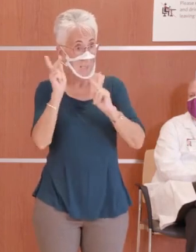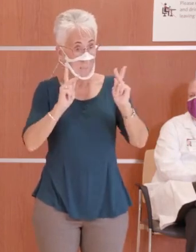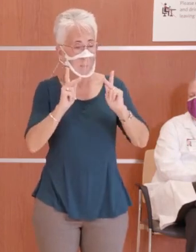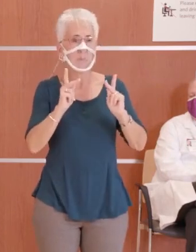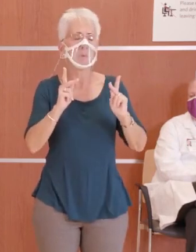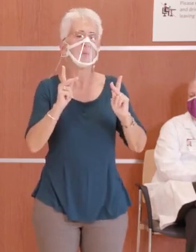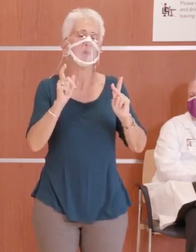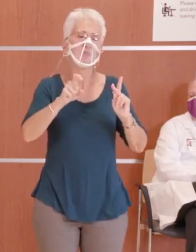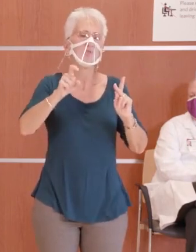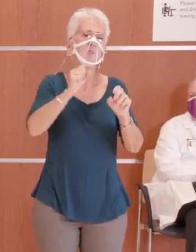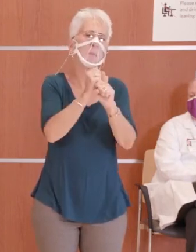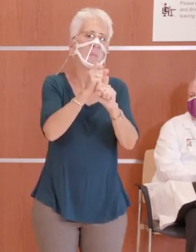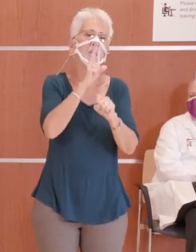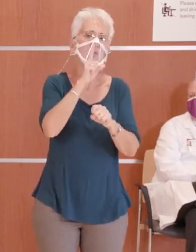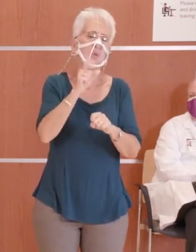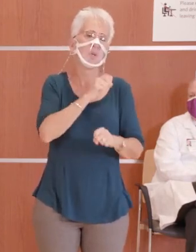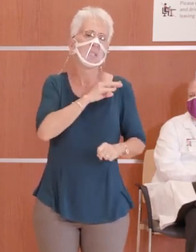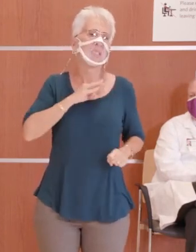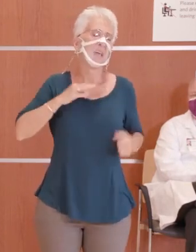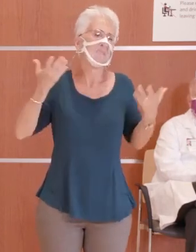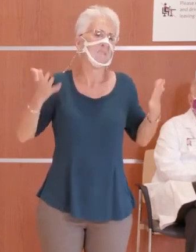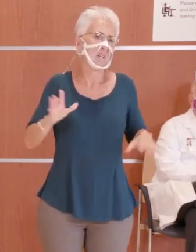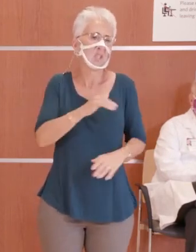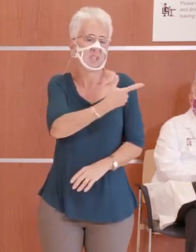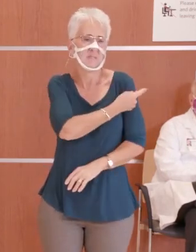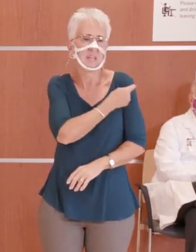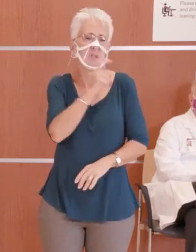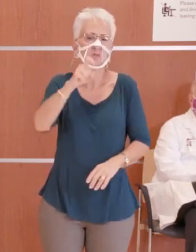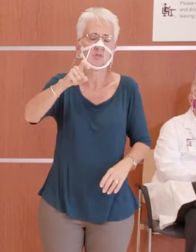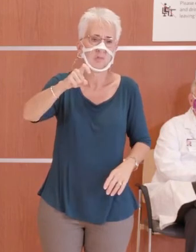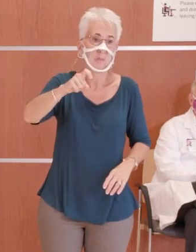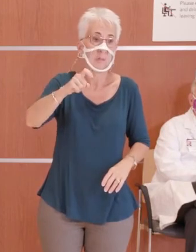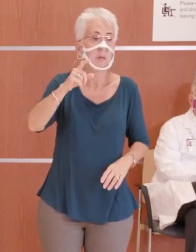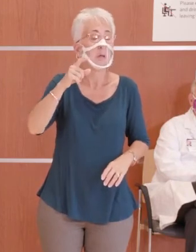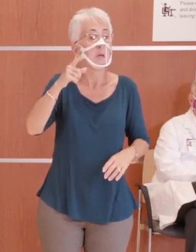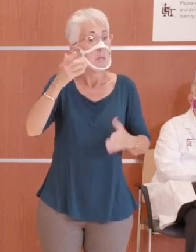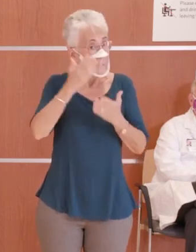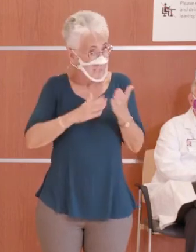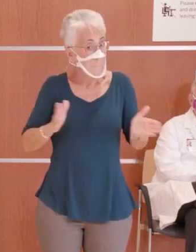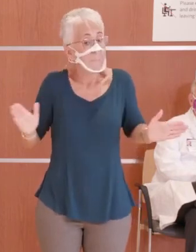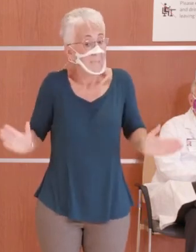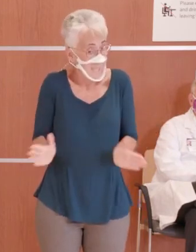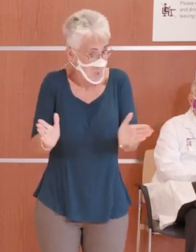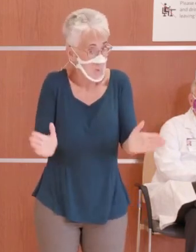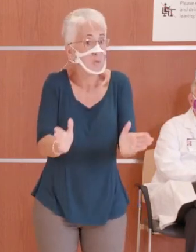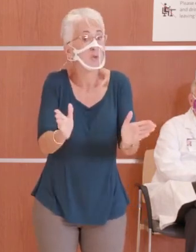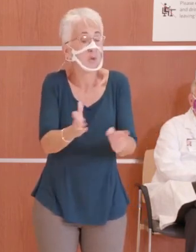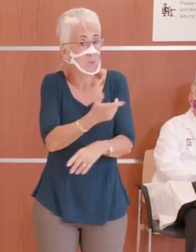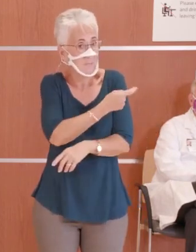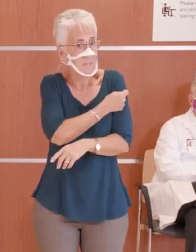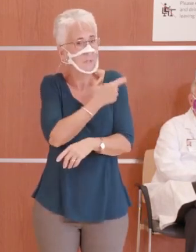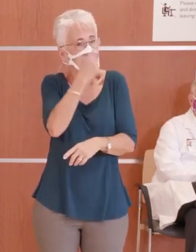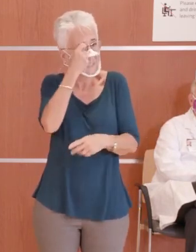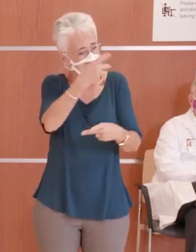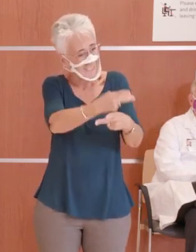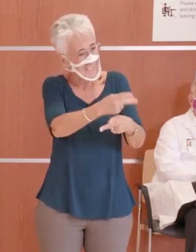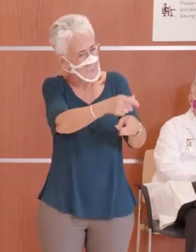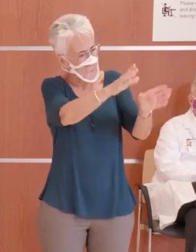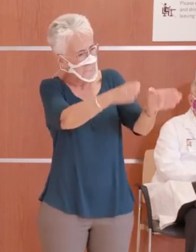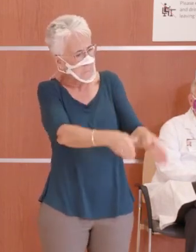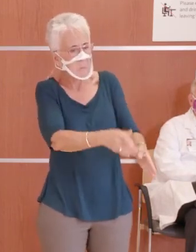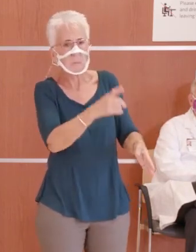vaccinated. I know that organizations are strongly encouraging their staff to be vaccinated because when you're caring for a